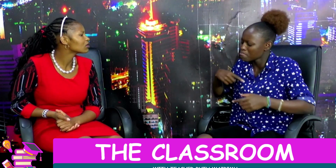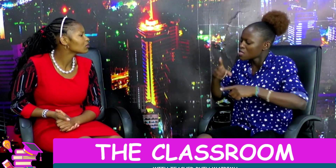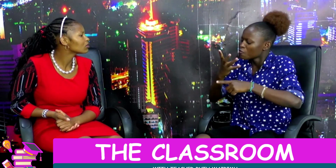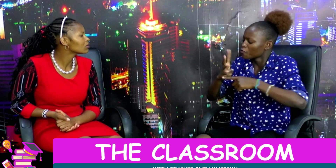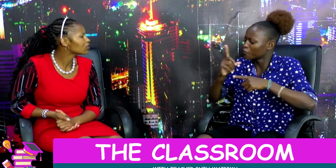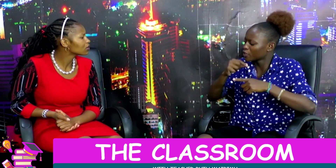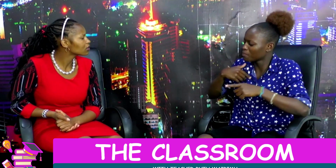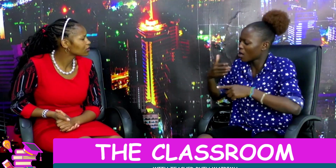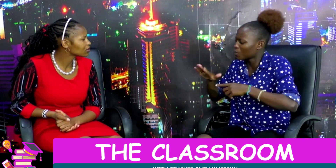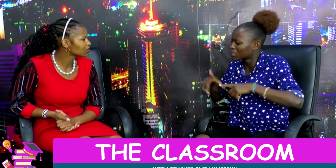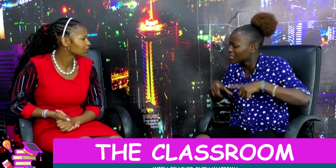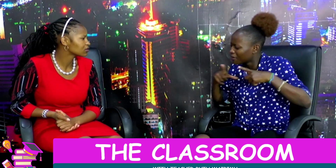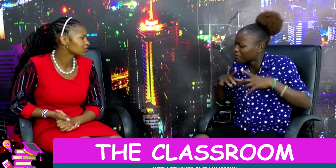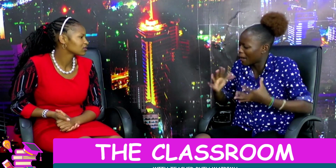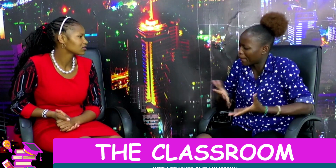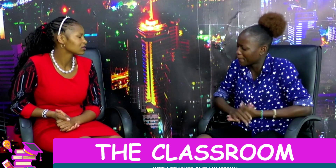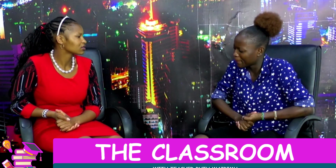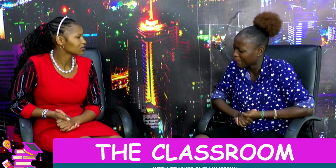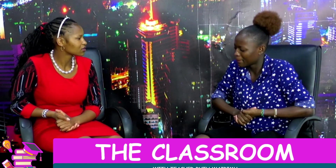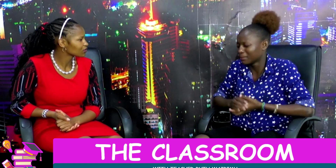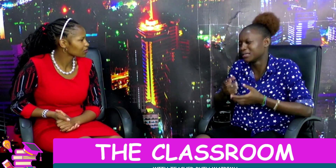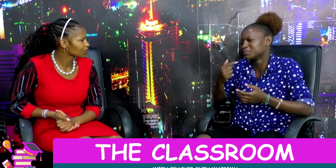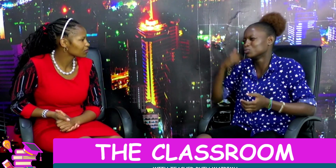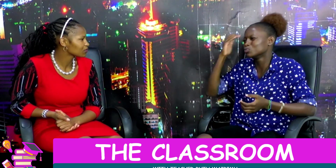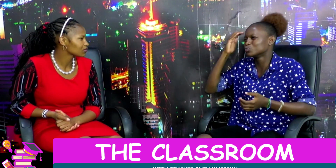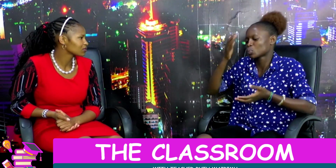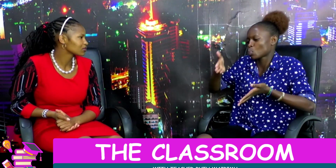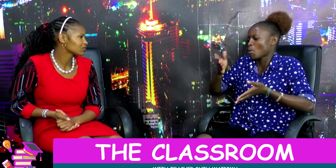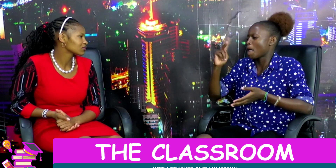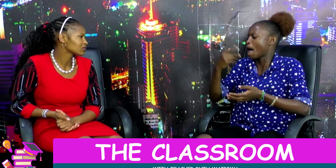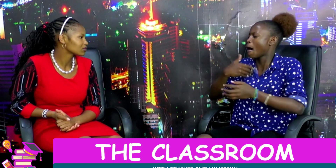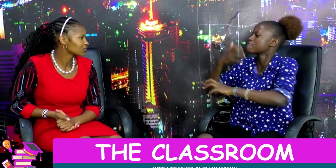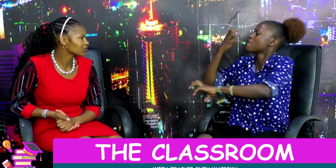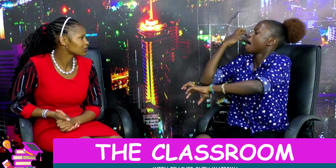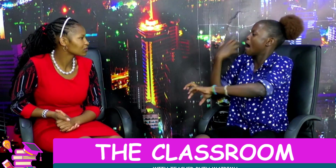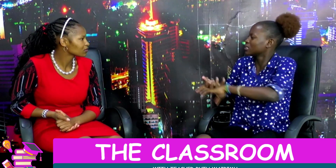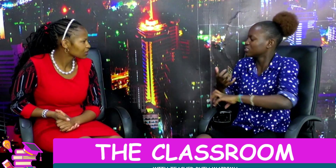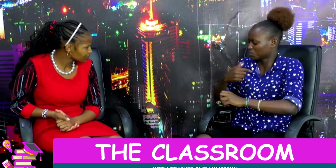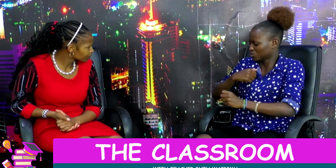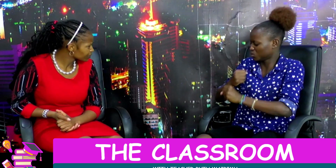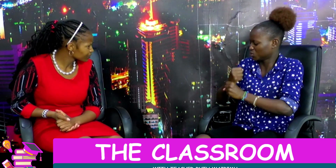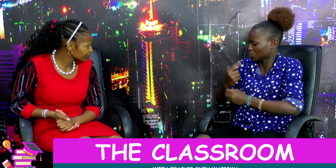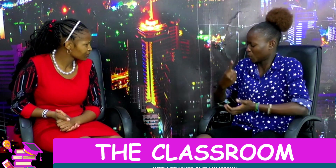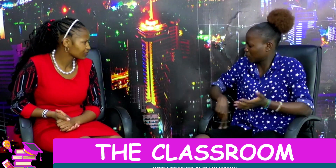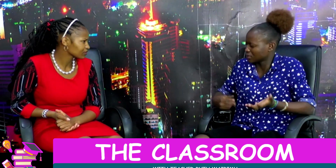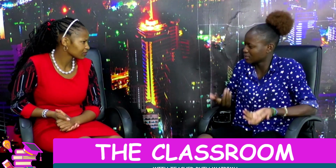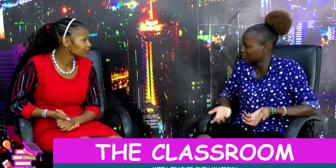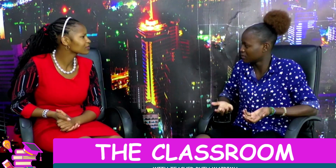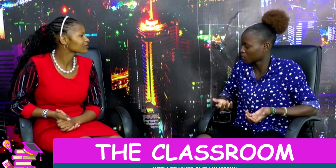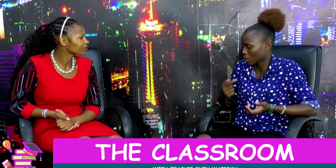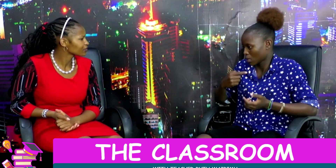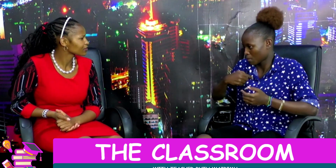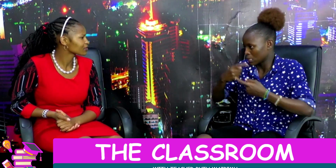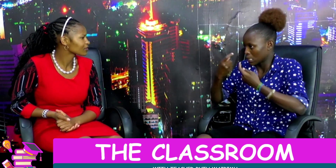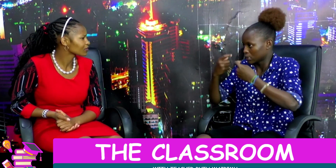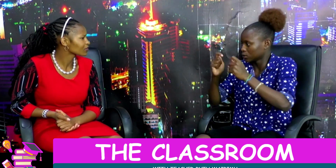because I was really concerned with the life after high school. I was wondering what was I going to do after I was done with high